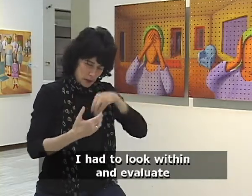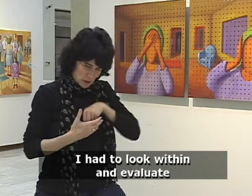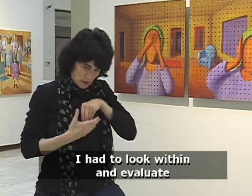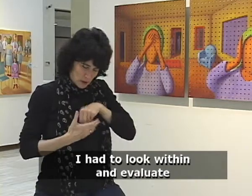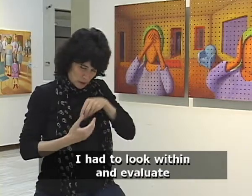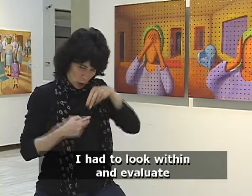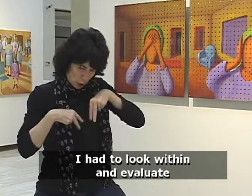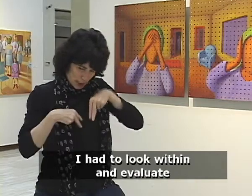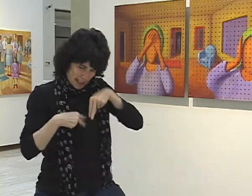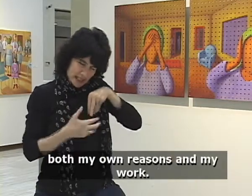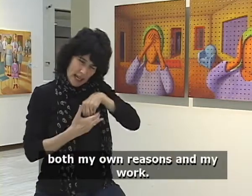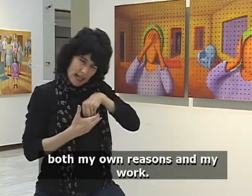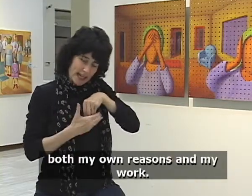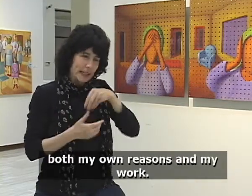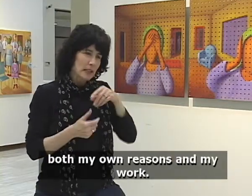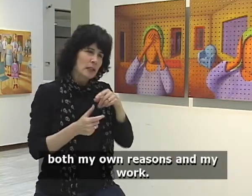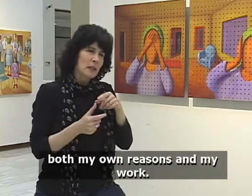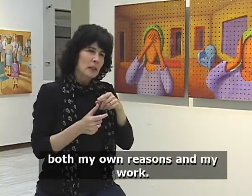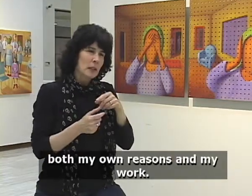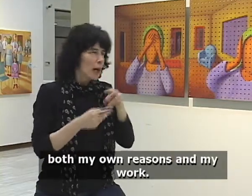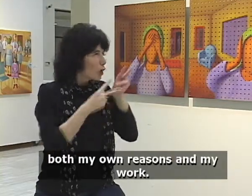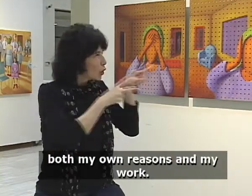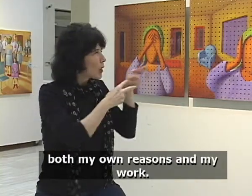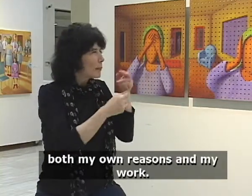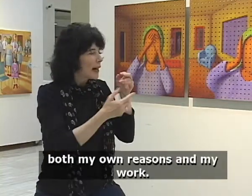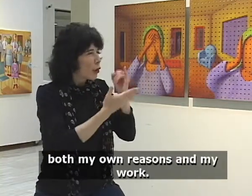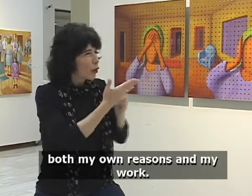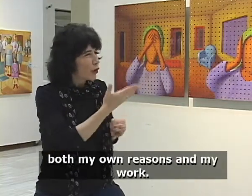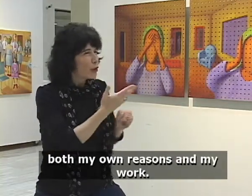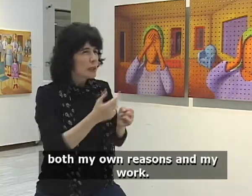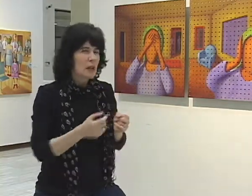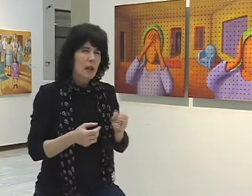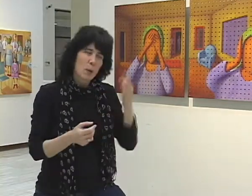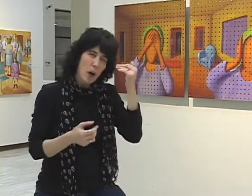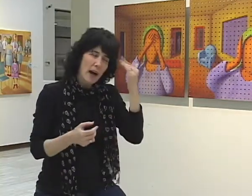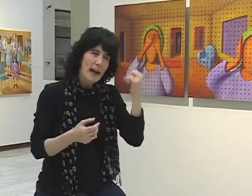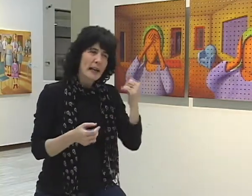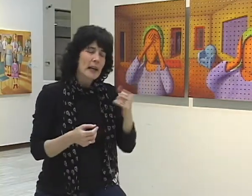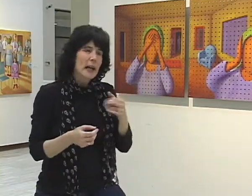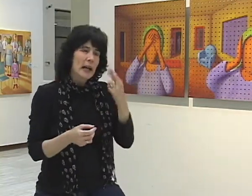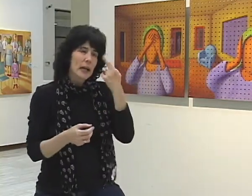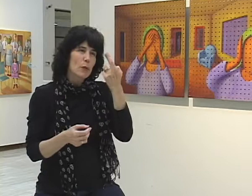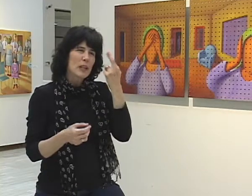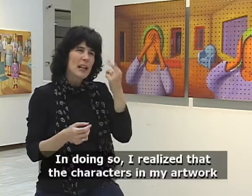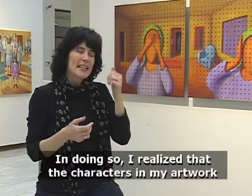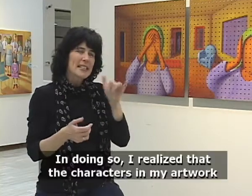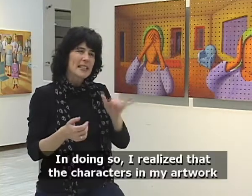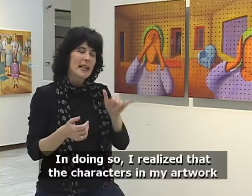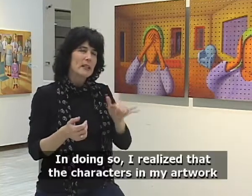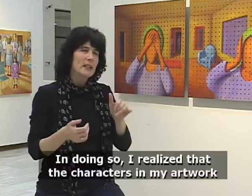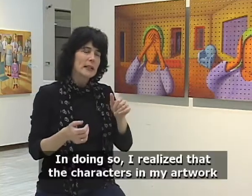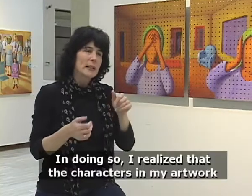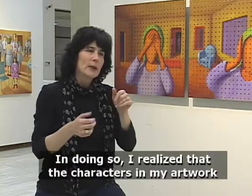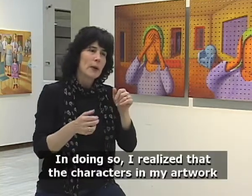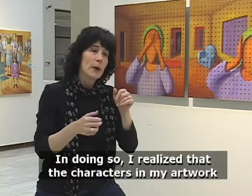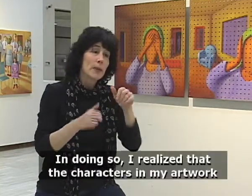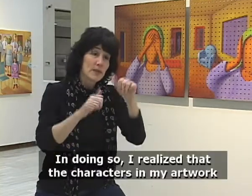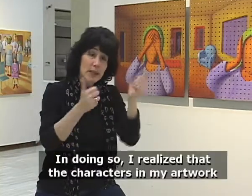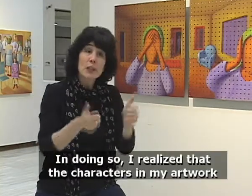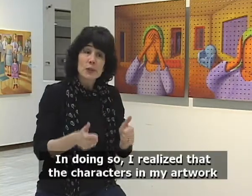and evaluate both my own reasons and my work. In doing so, I